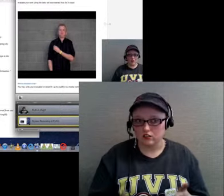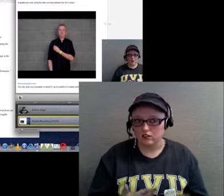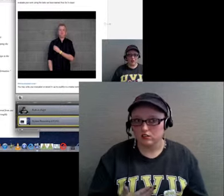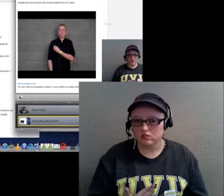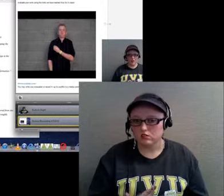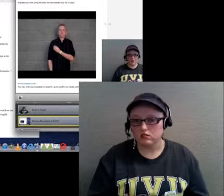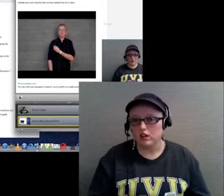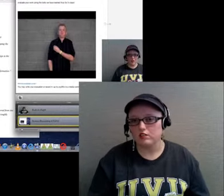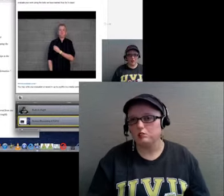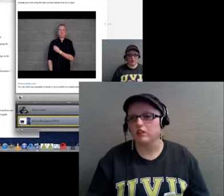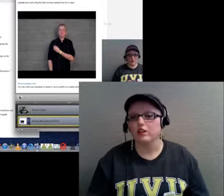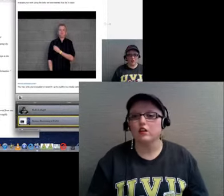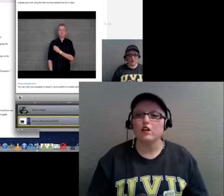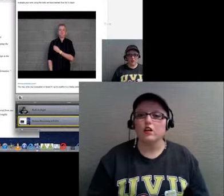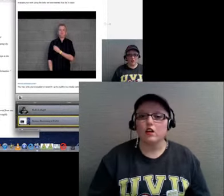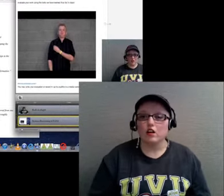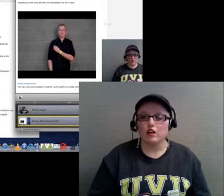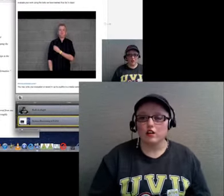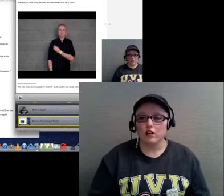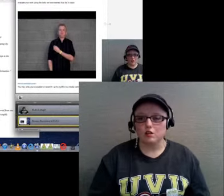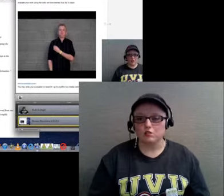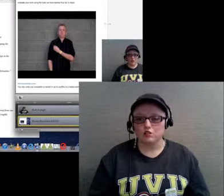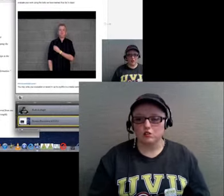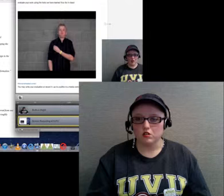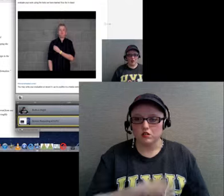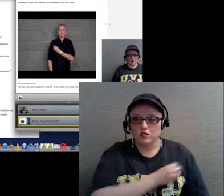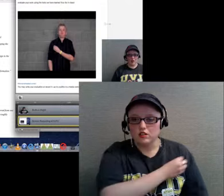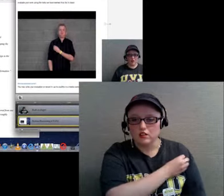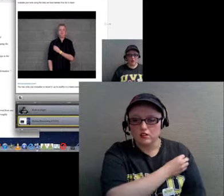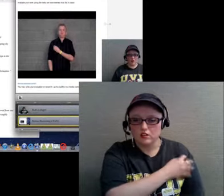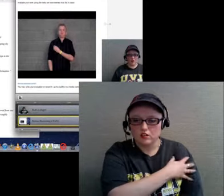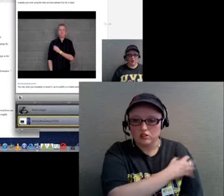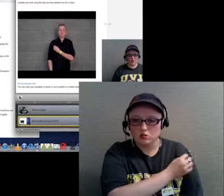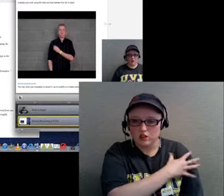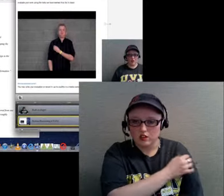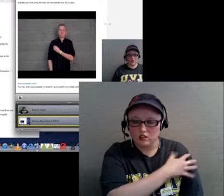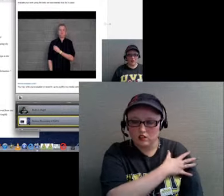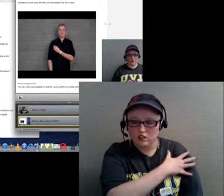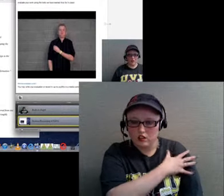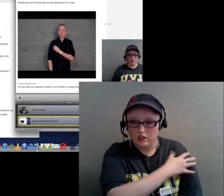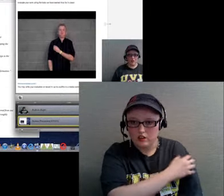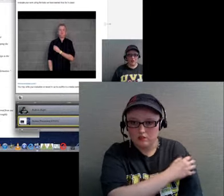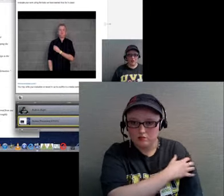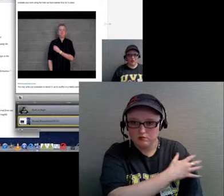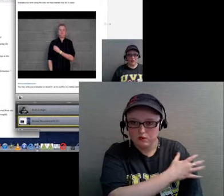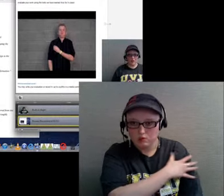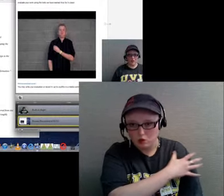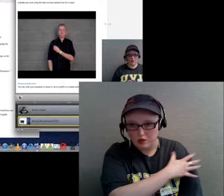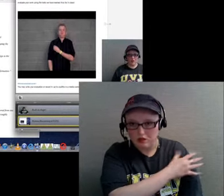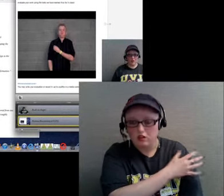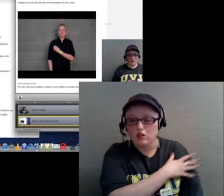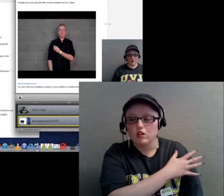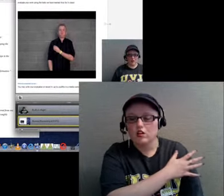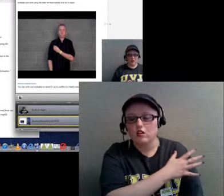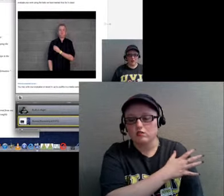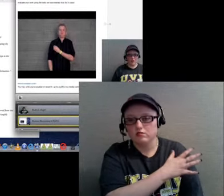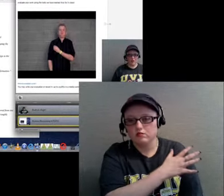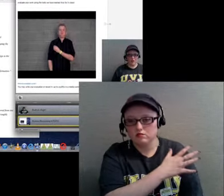like not even a minute later, he was noticing the swelling and the